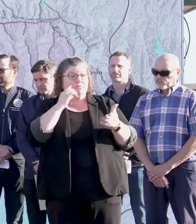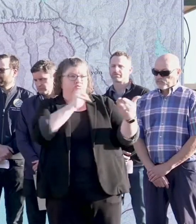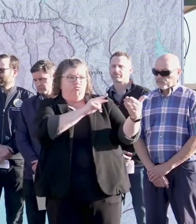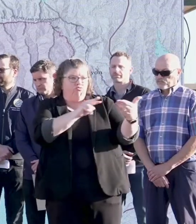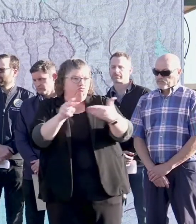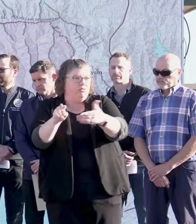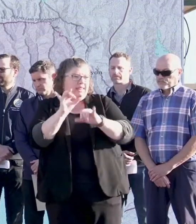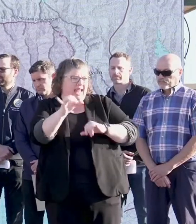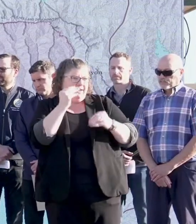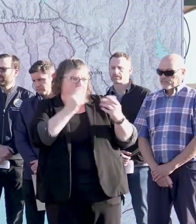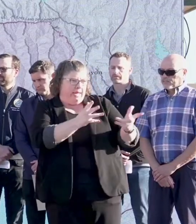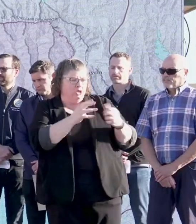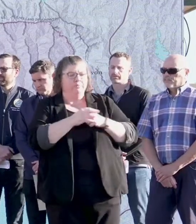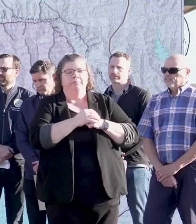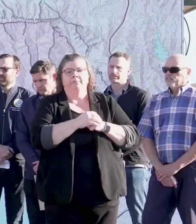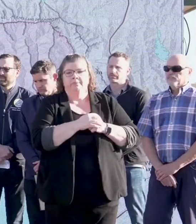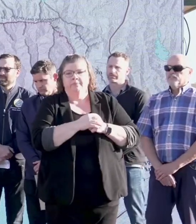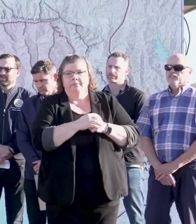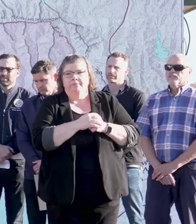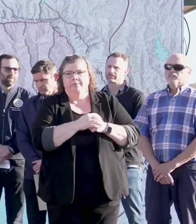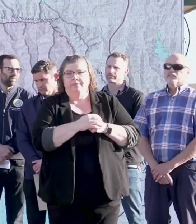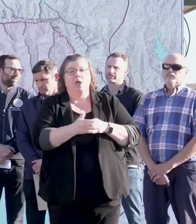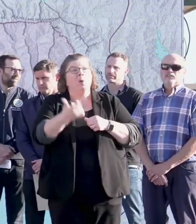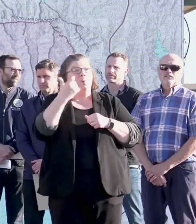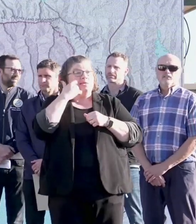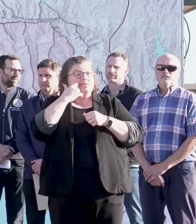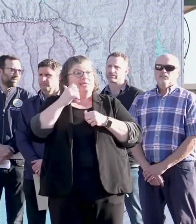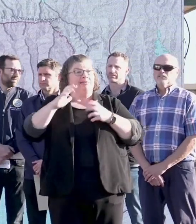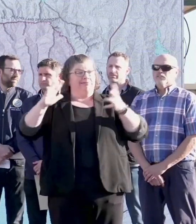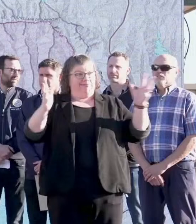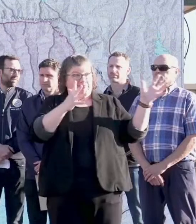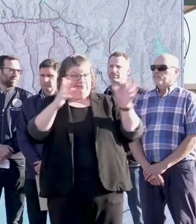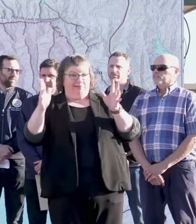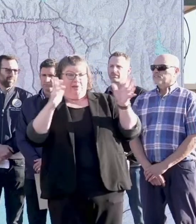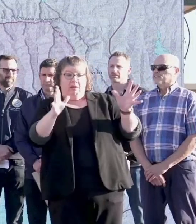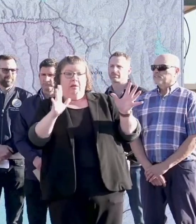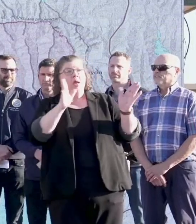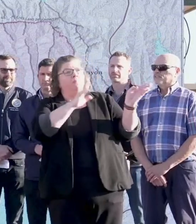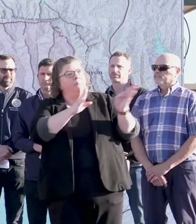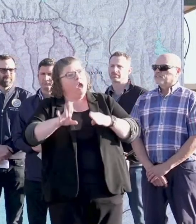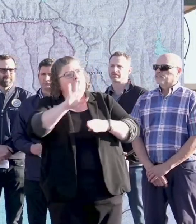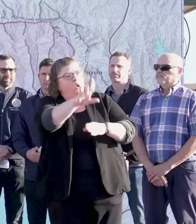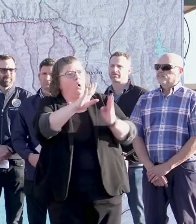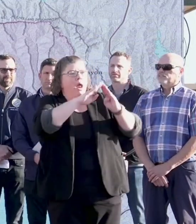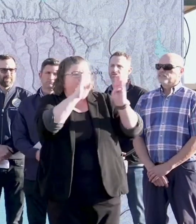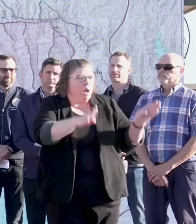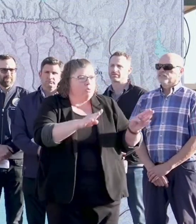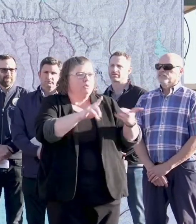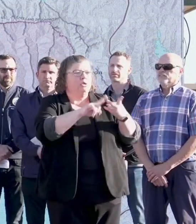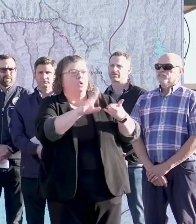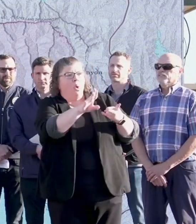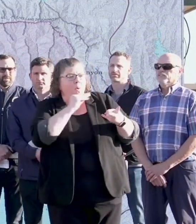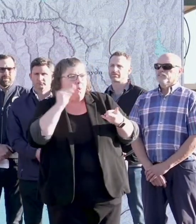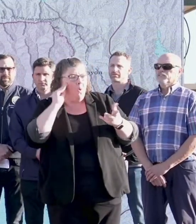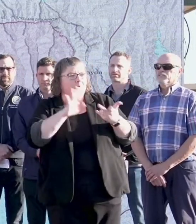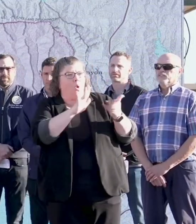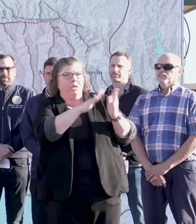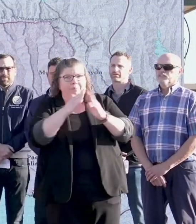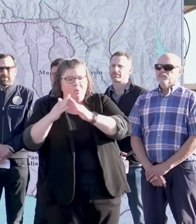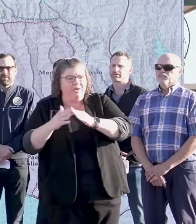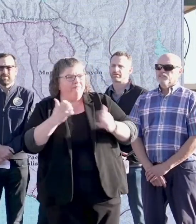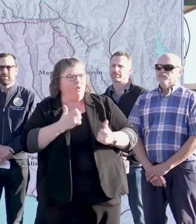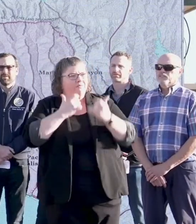well. Also, too, in light of the recent Santa Ana, and always, to prepare your house and your home and your community for wildfires, please